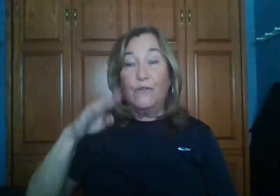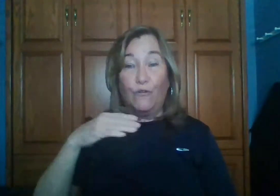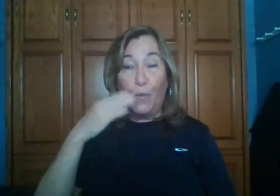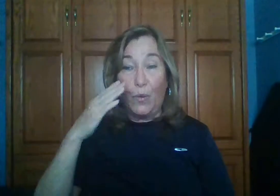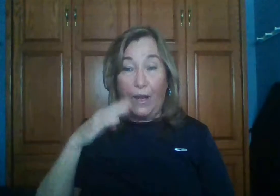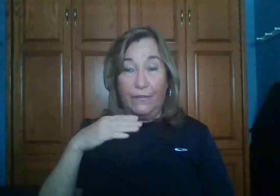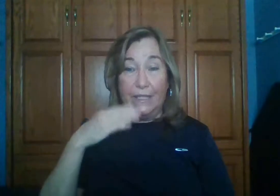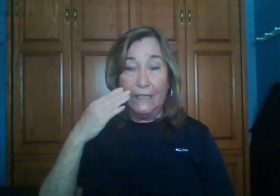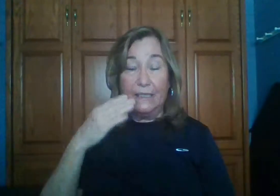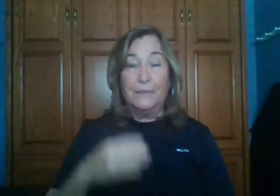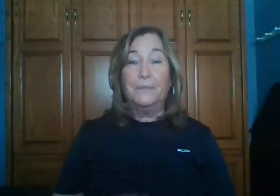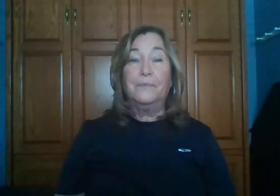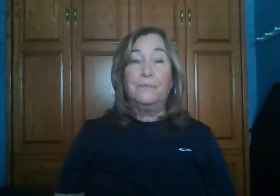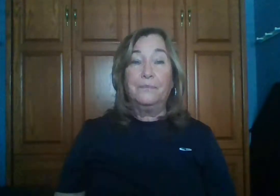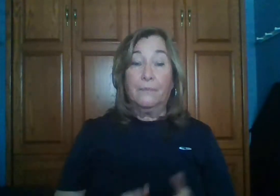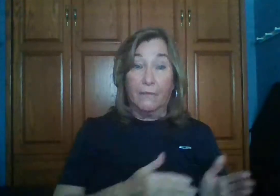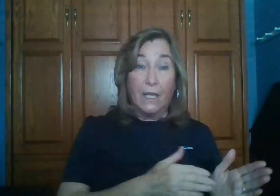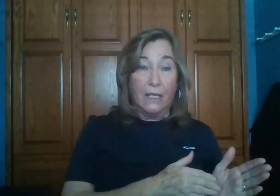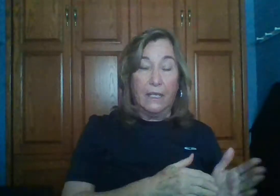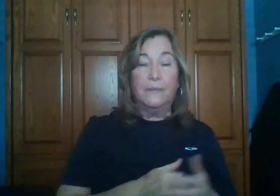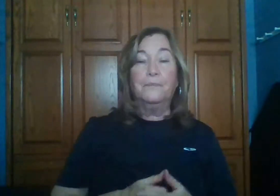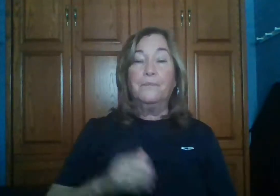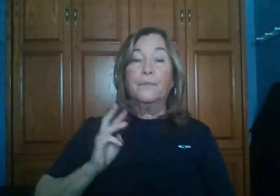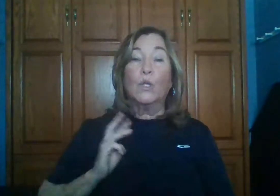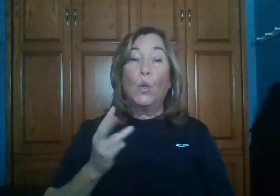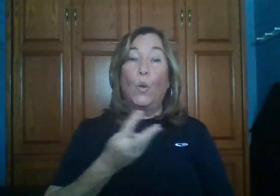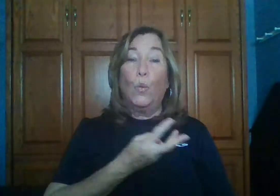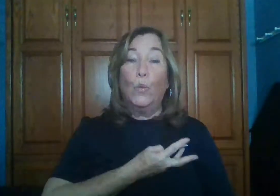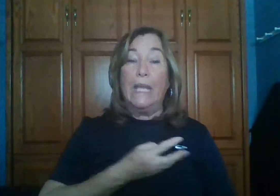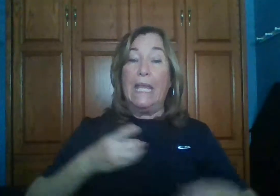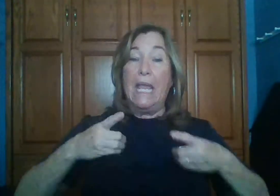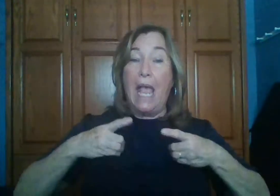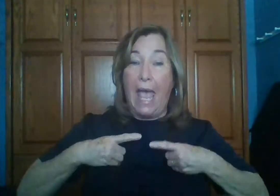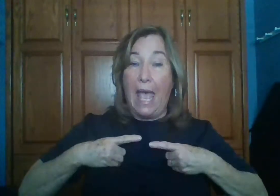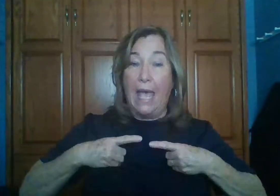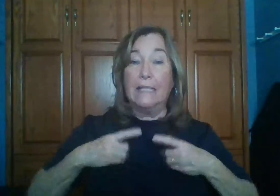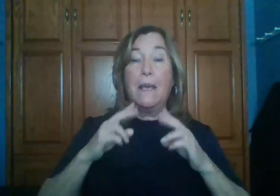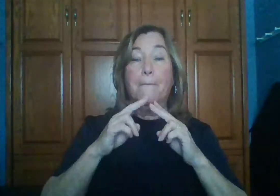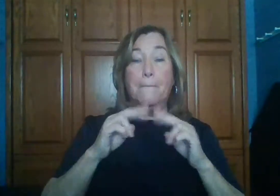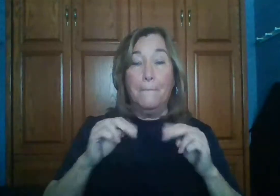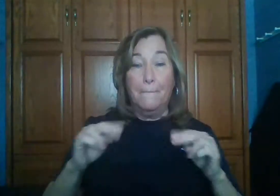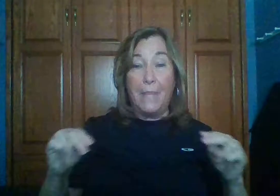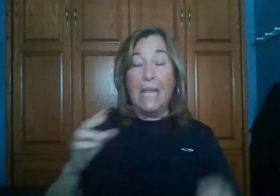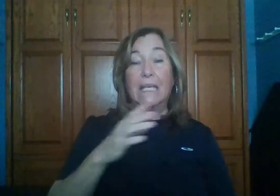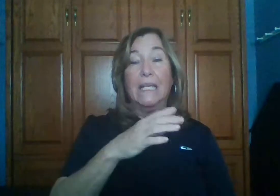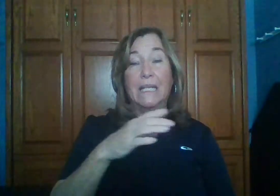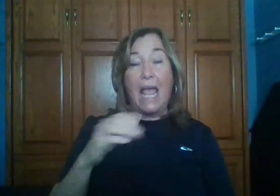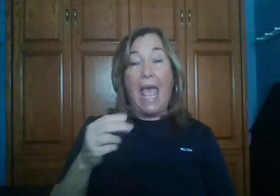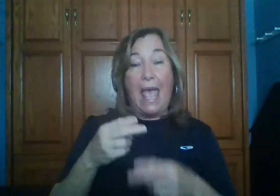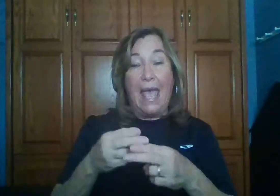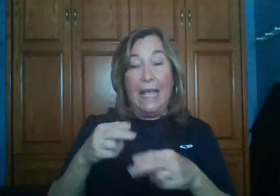Again, we had bacon and eggs for breakfast.